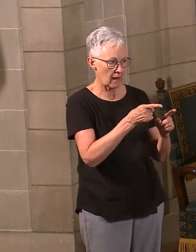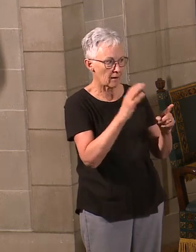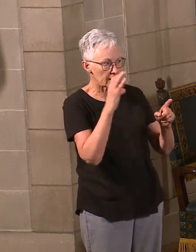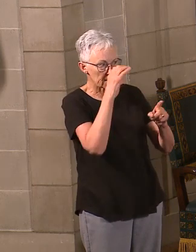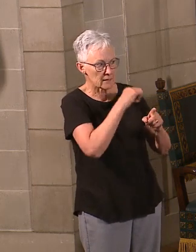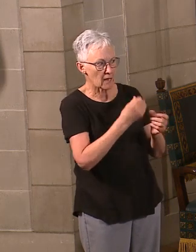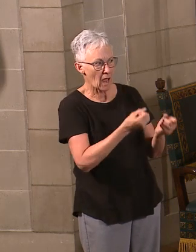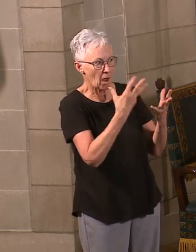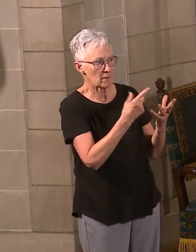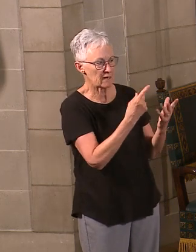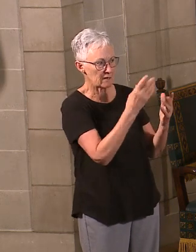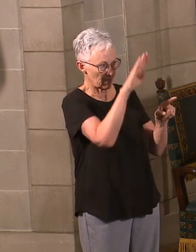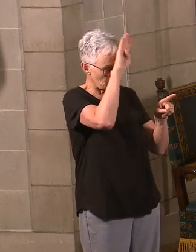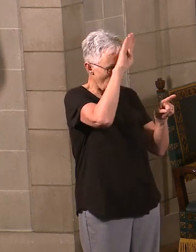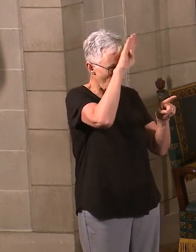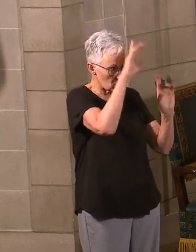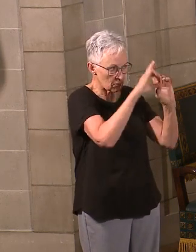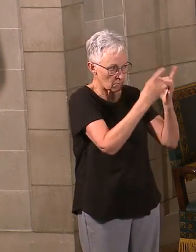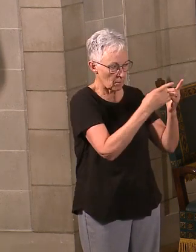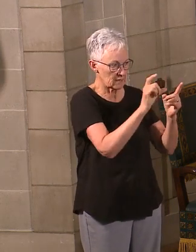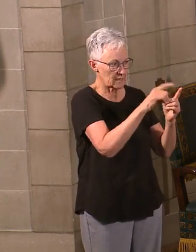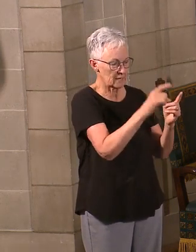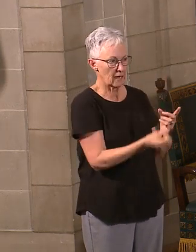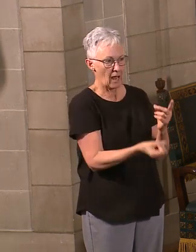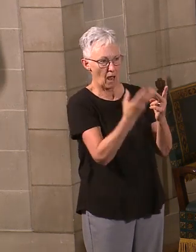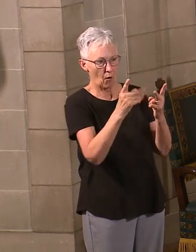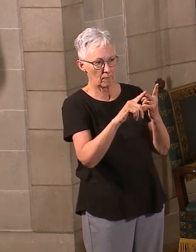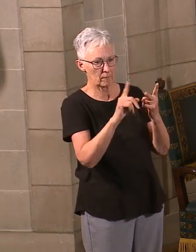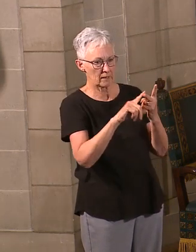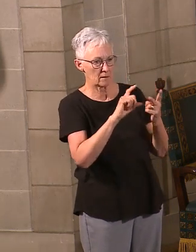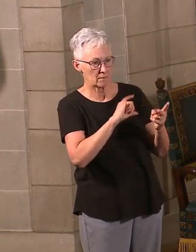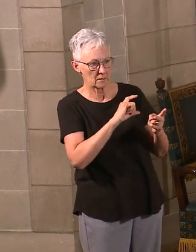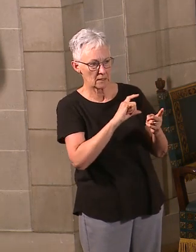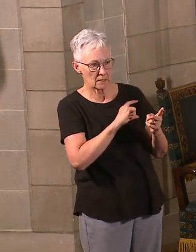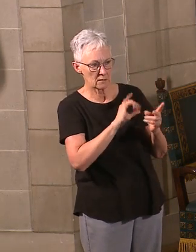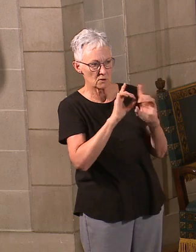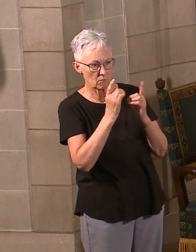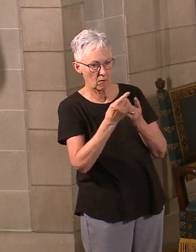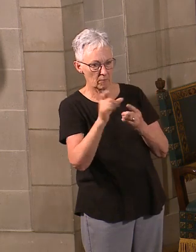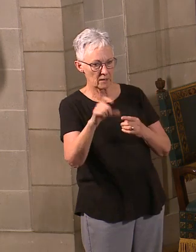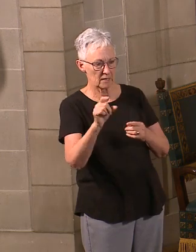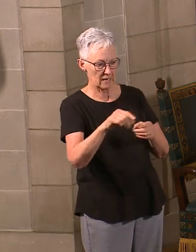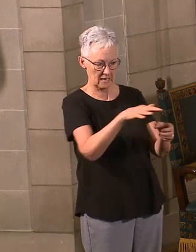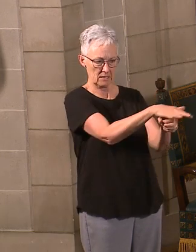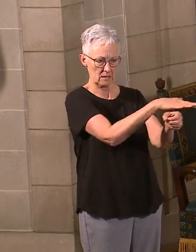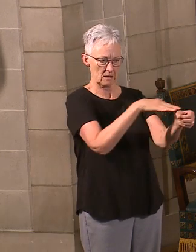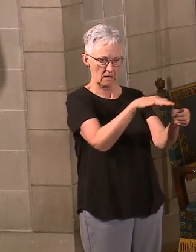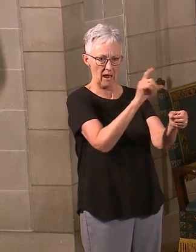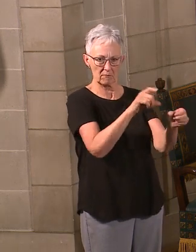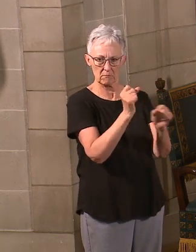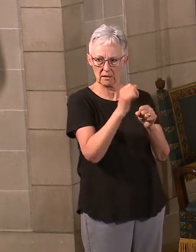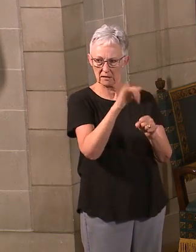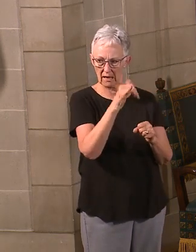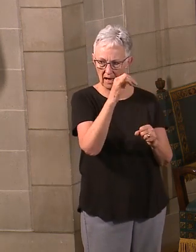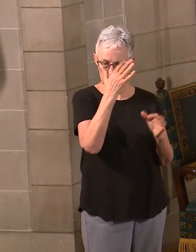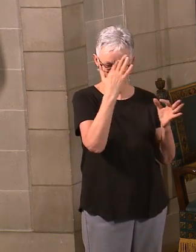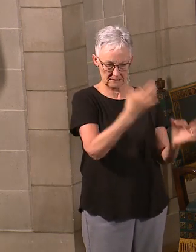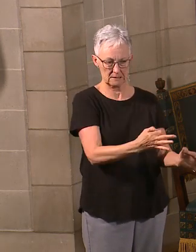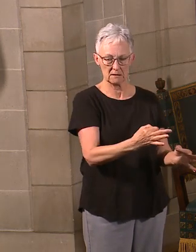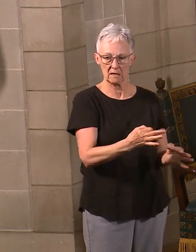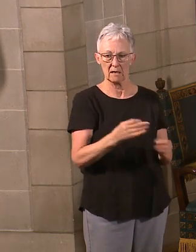But we won't know until they actually start using it and seeing how much they actually are going to use. So I think it's going to be something, as we go through time, we'll have a better